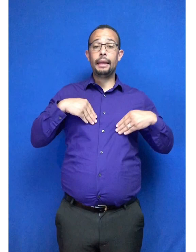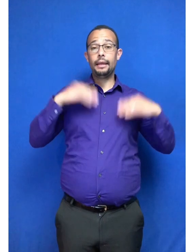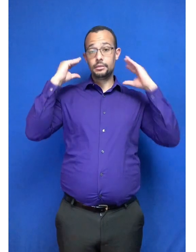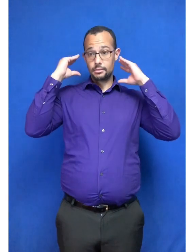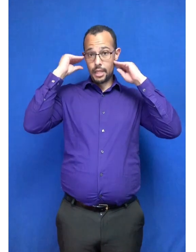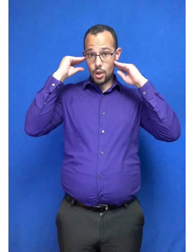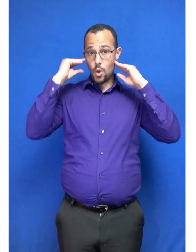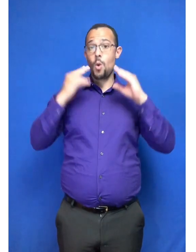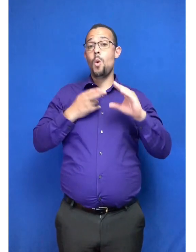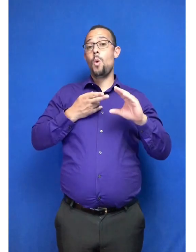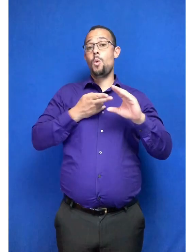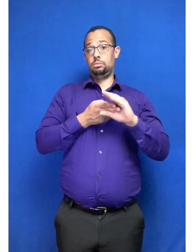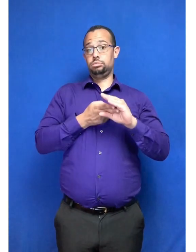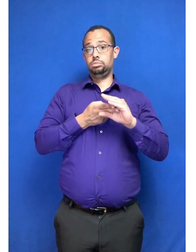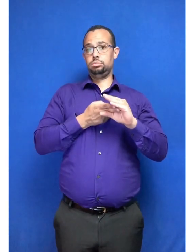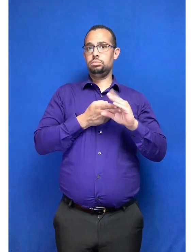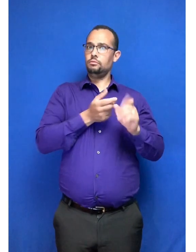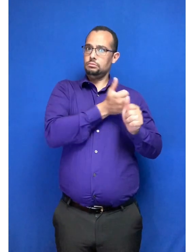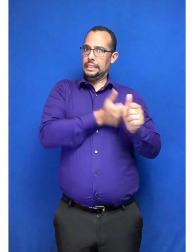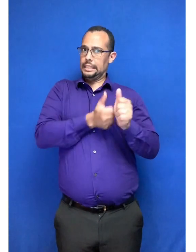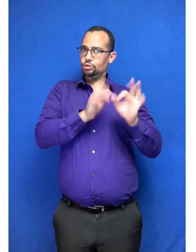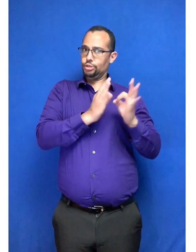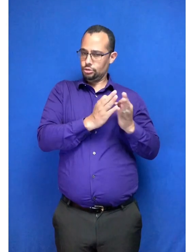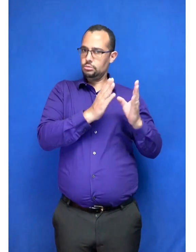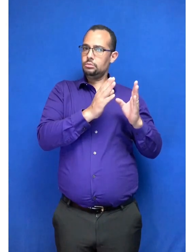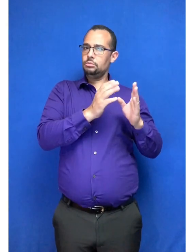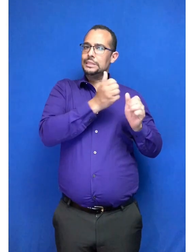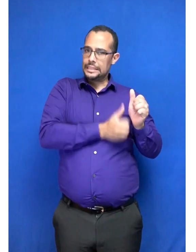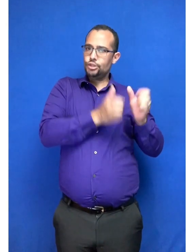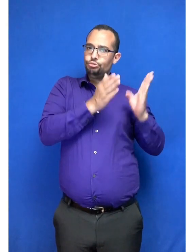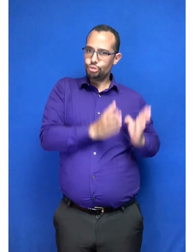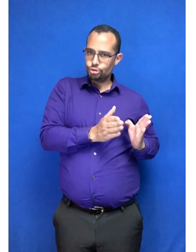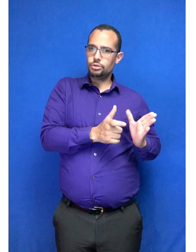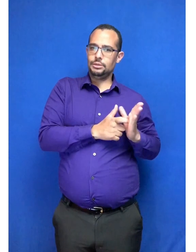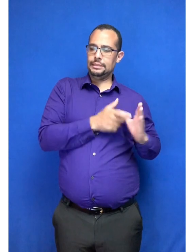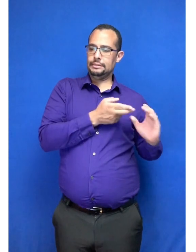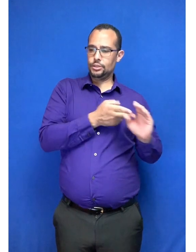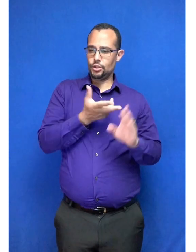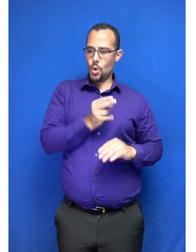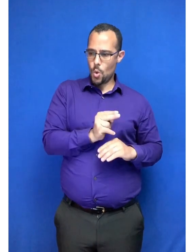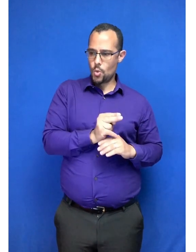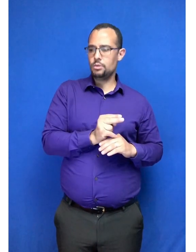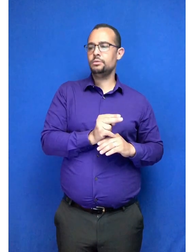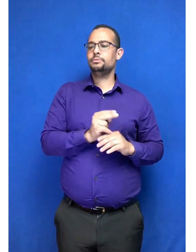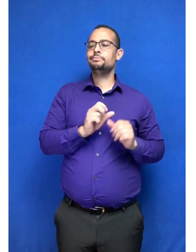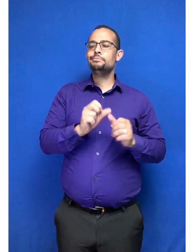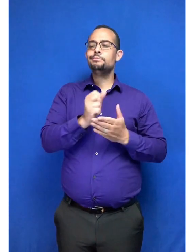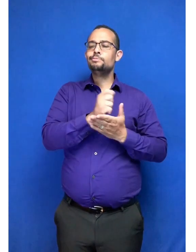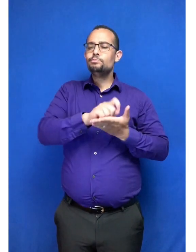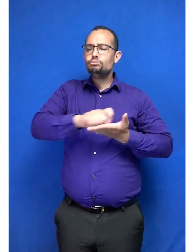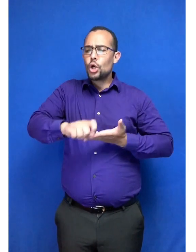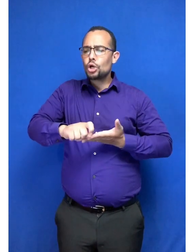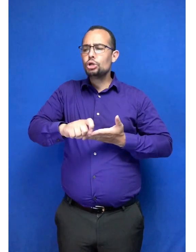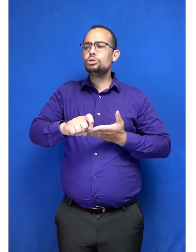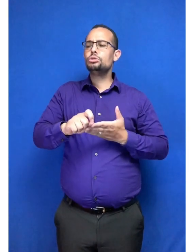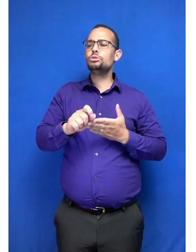pocket tool set, 2 coolers, one for food, one for ice, trash bags, and you can also purchase